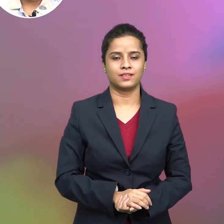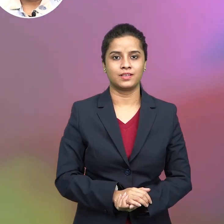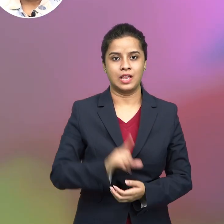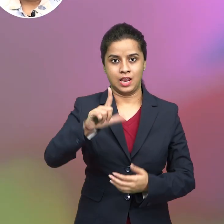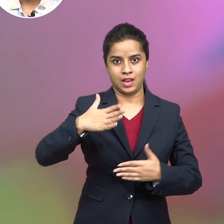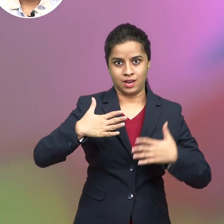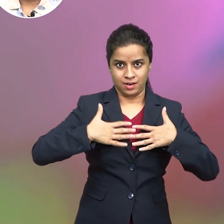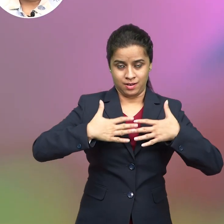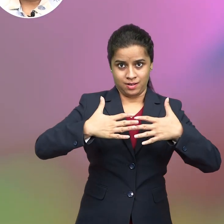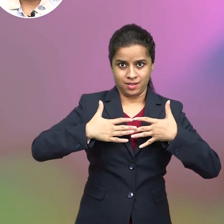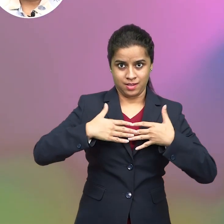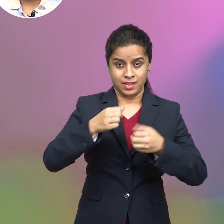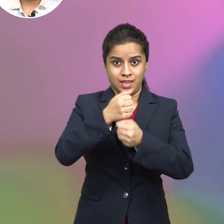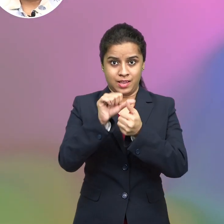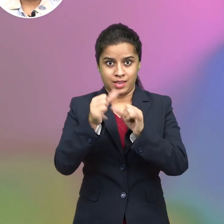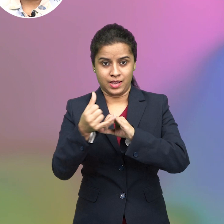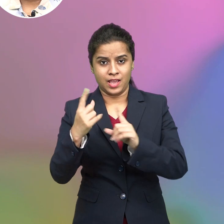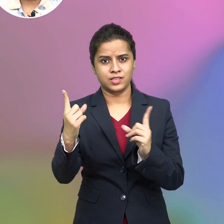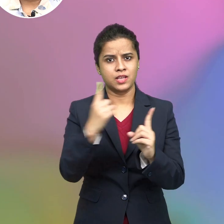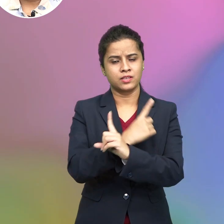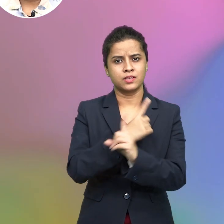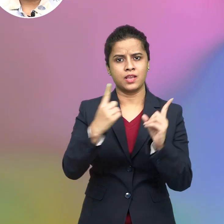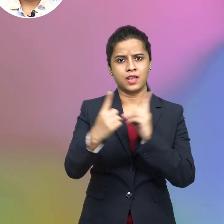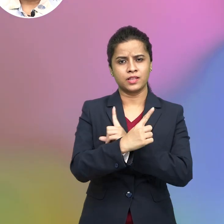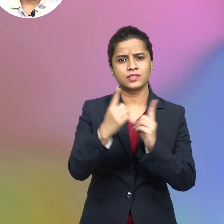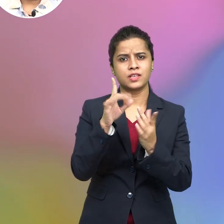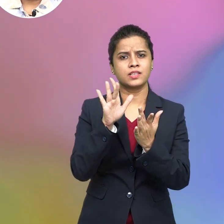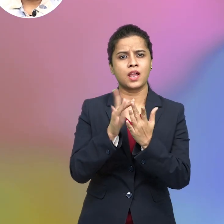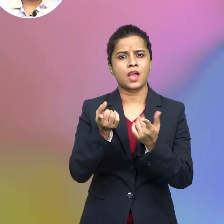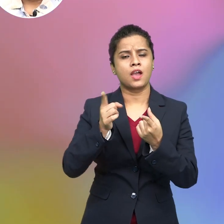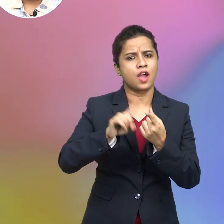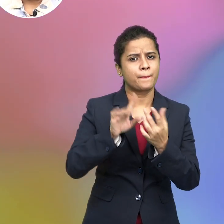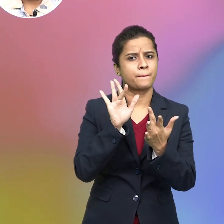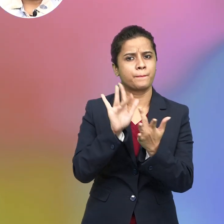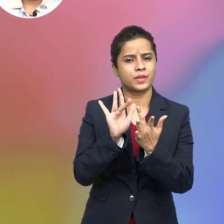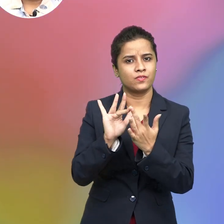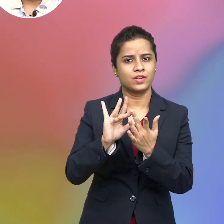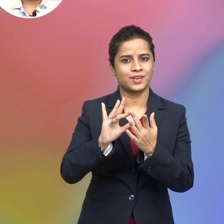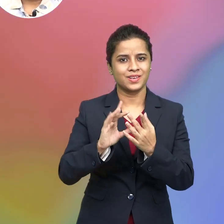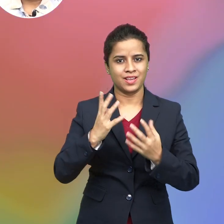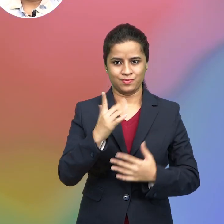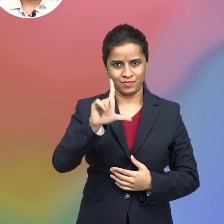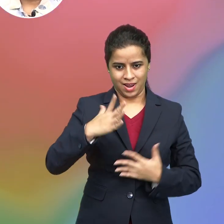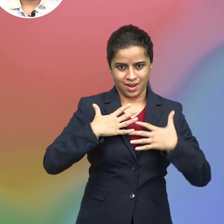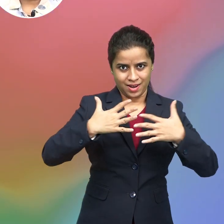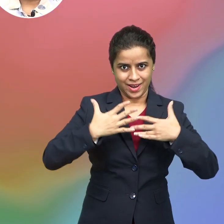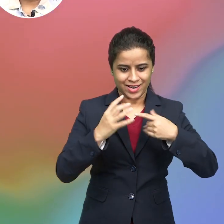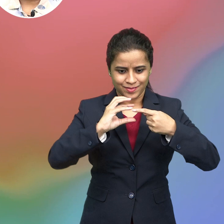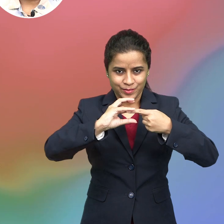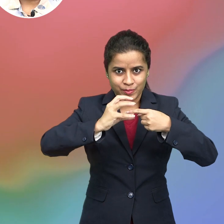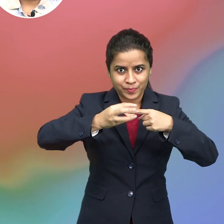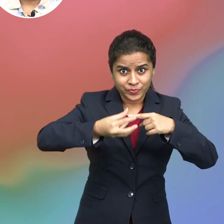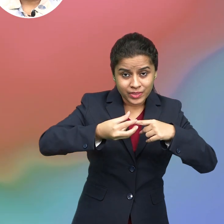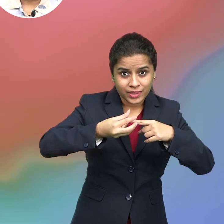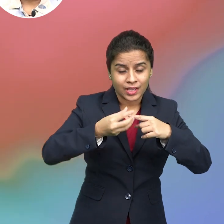In the lungs, the gaseous exchange takes place between alveoli and blood